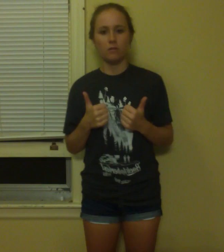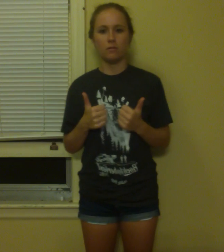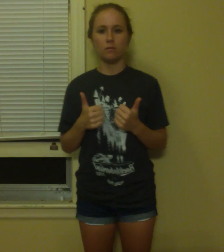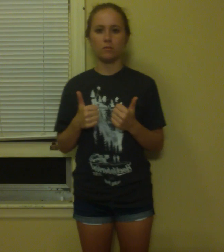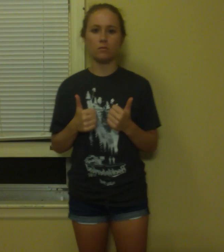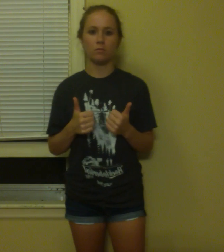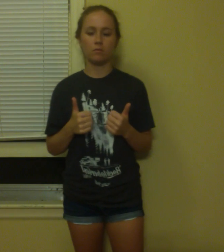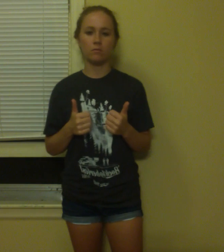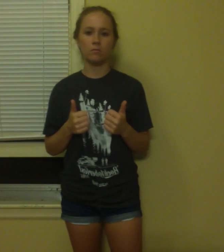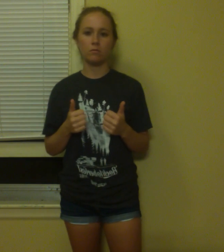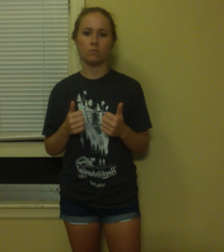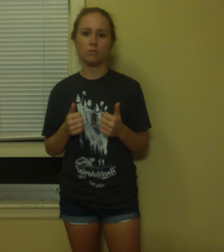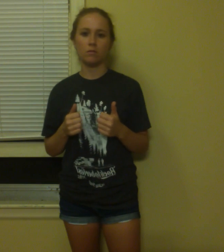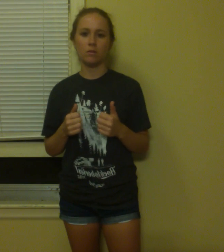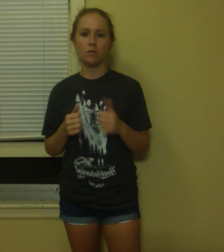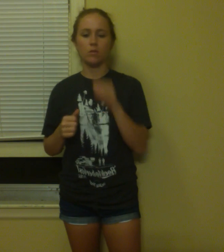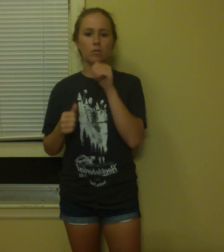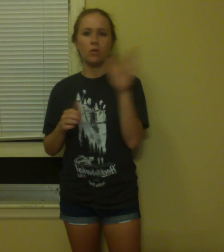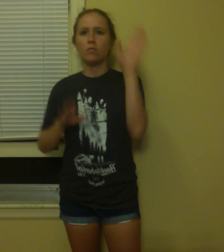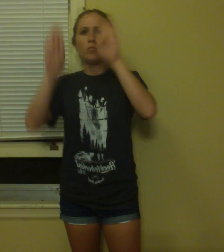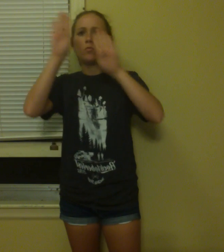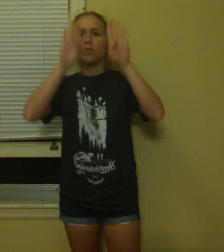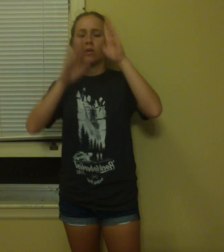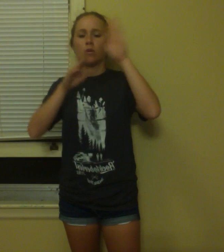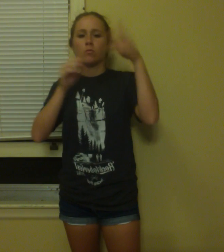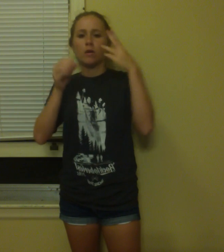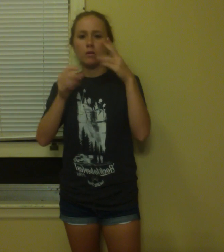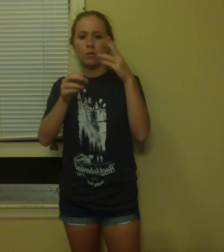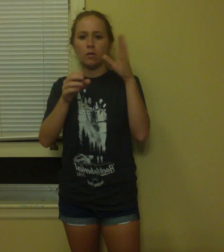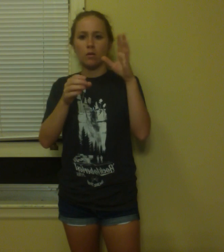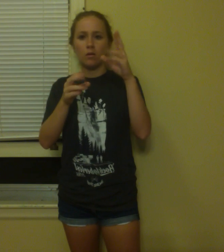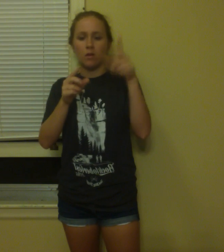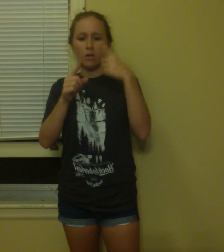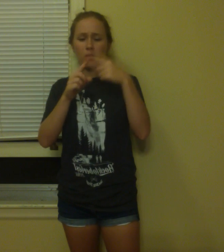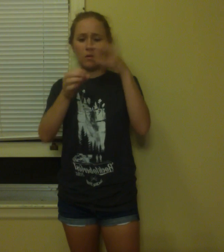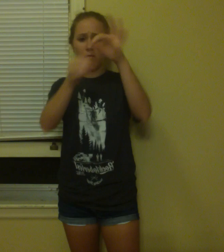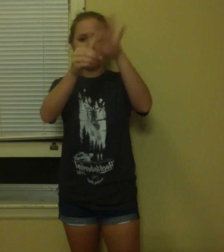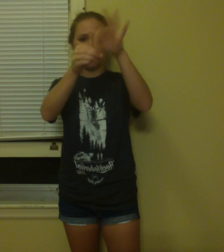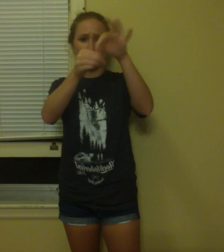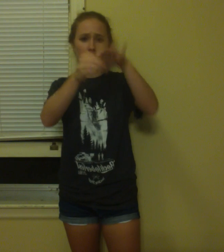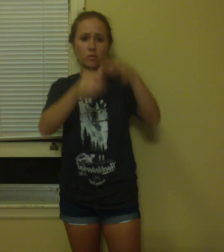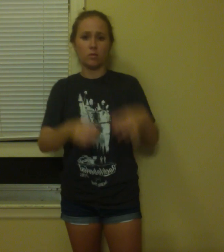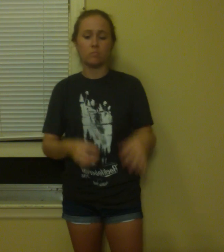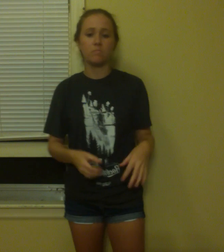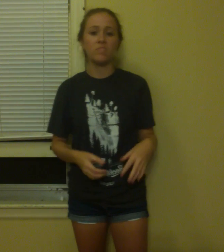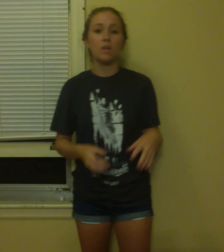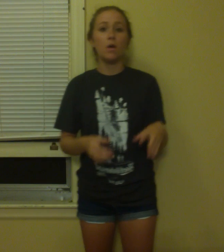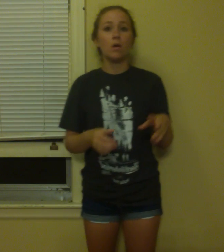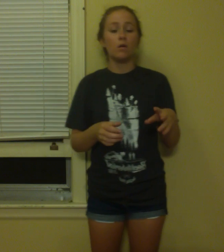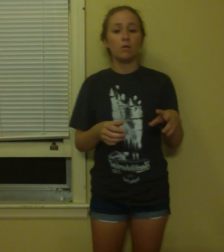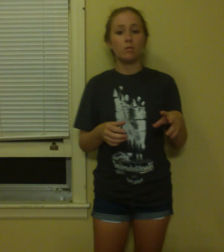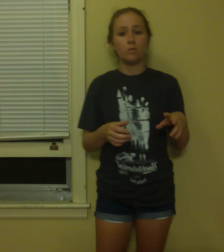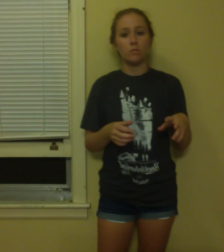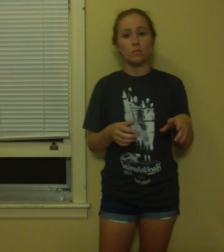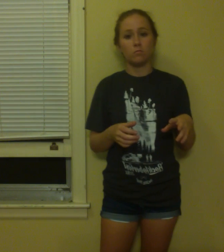good law or a bad law. So if Congress, heaven forbid, should pass a law that says all people with brown hair and green eyes need to pay a